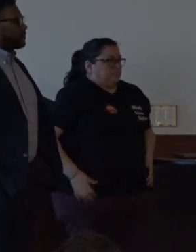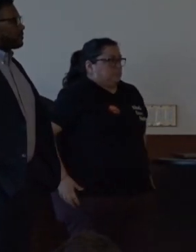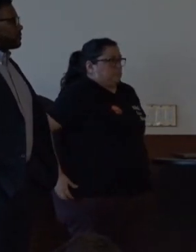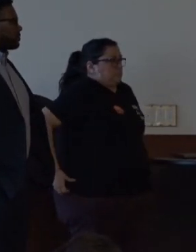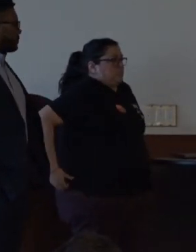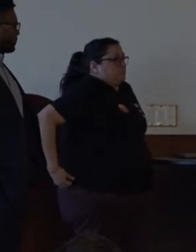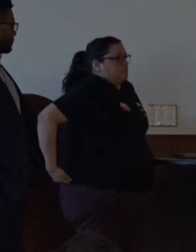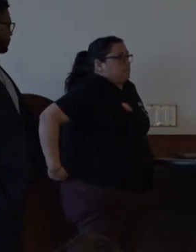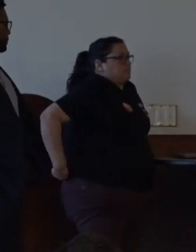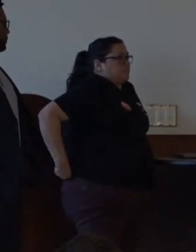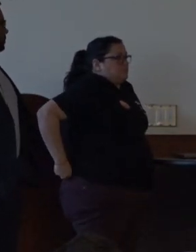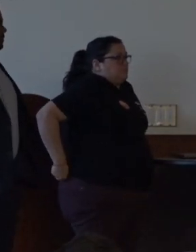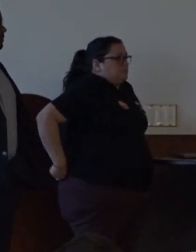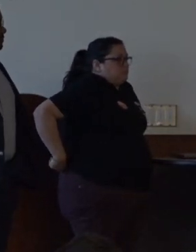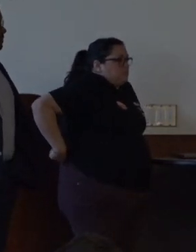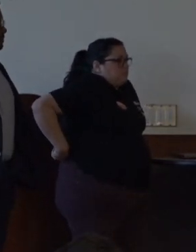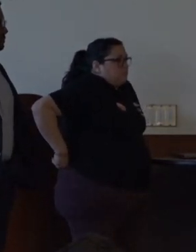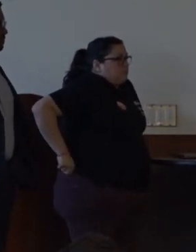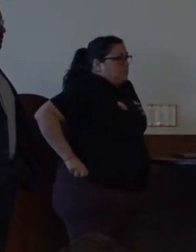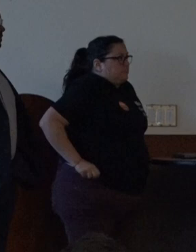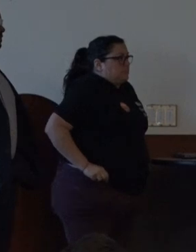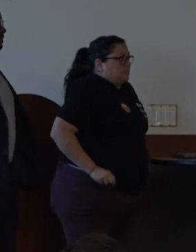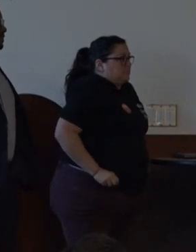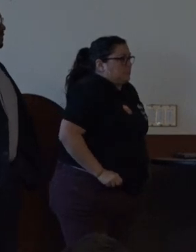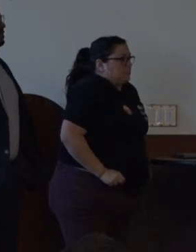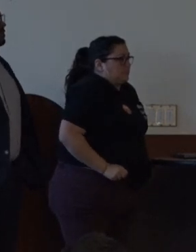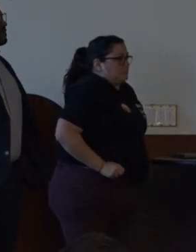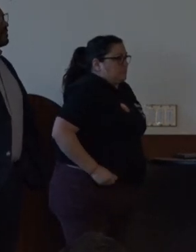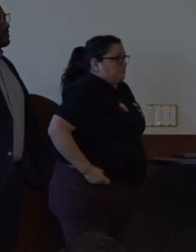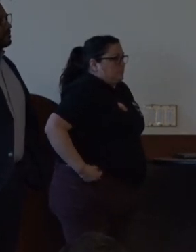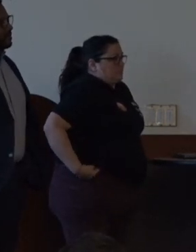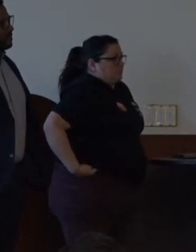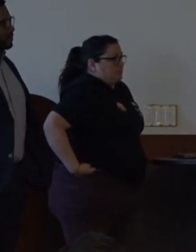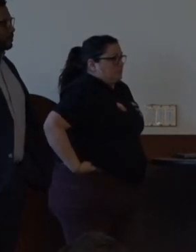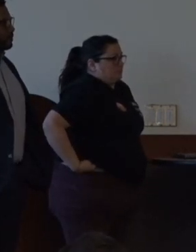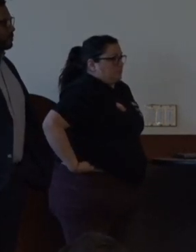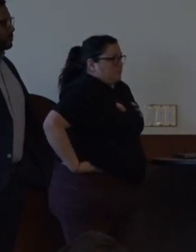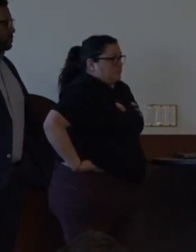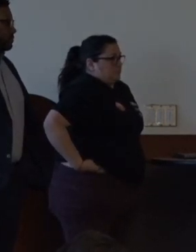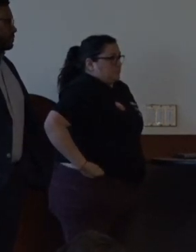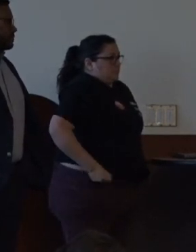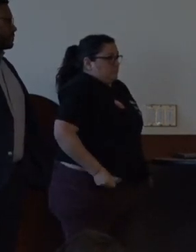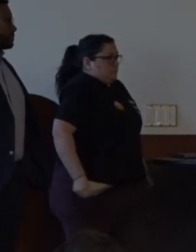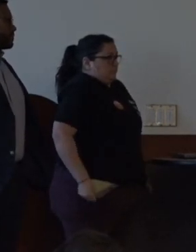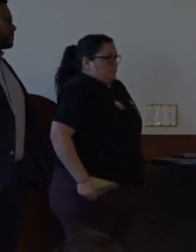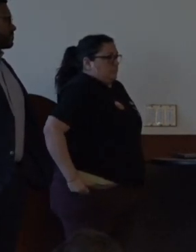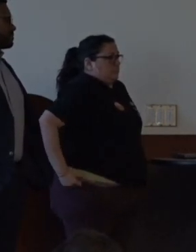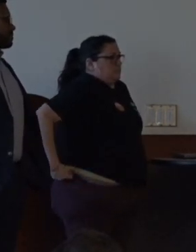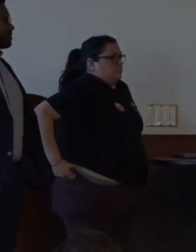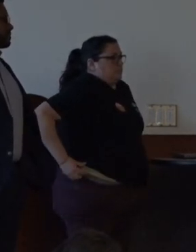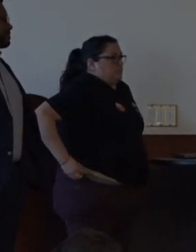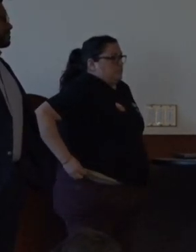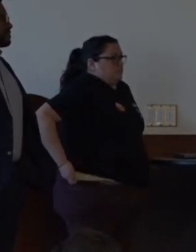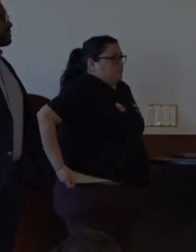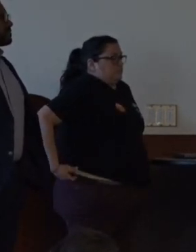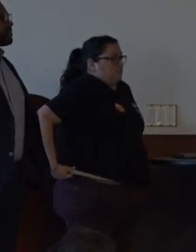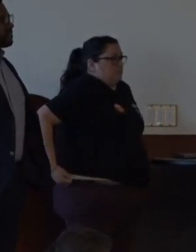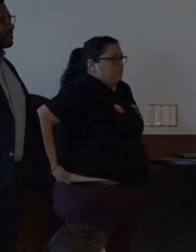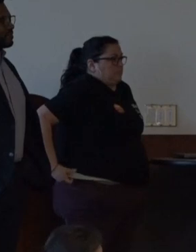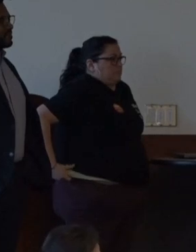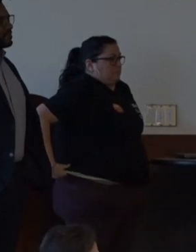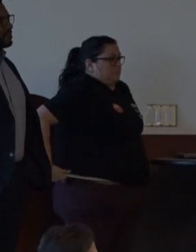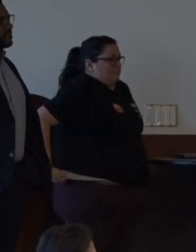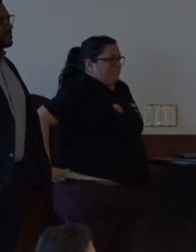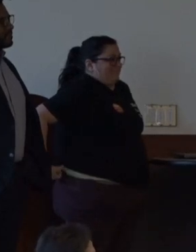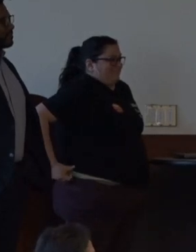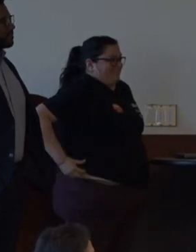redlining, received harm for reading, and even had to deal with sundown towns where black people had to be in the house by a certain time. That's why we're so